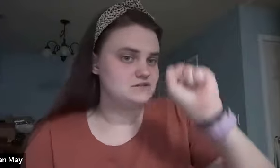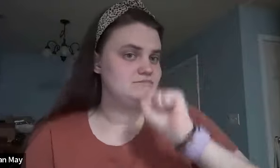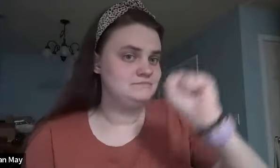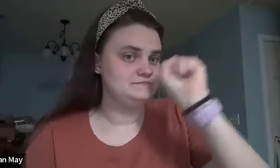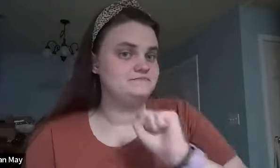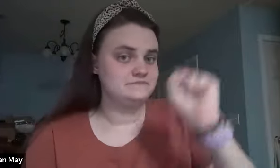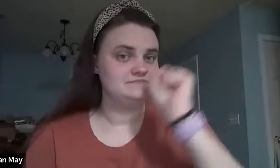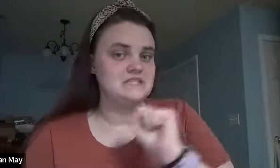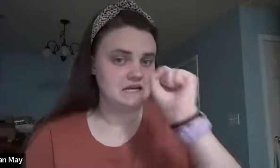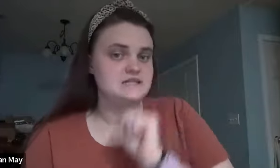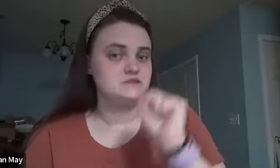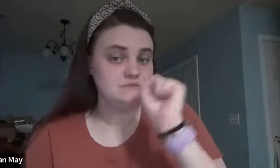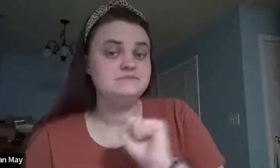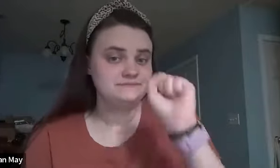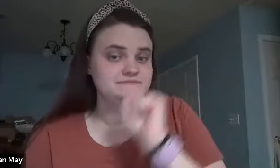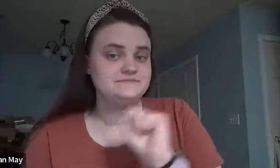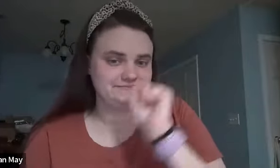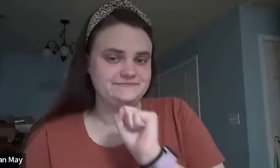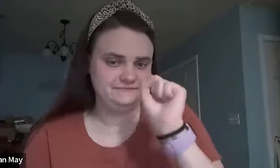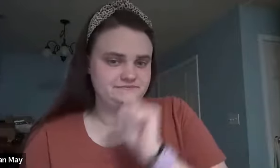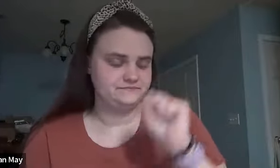cream. Ice cream.